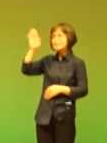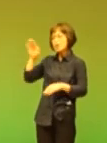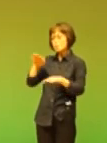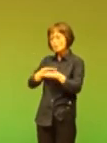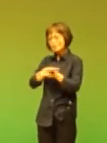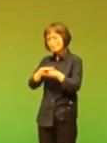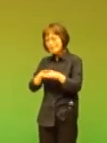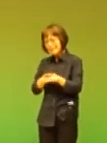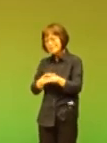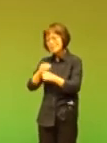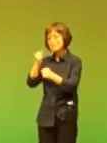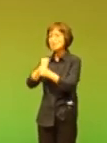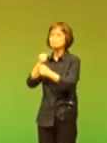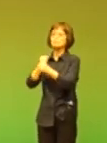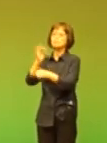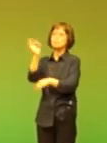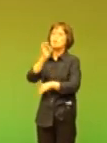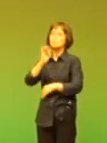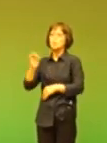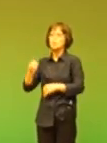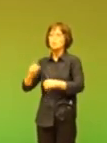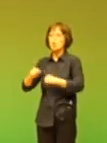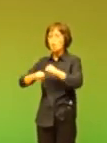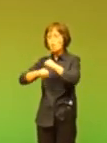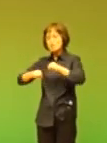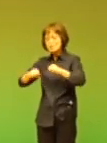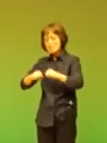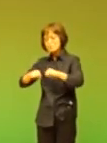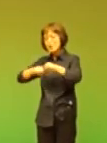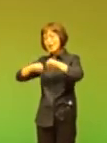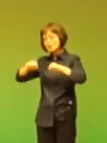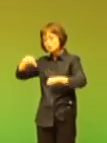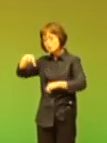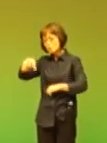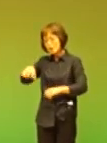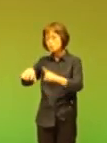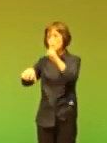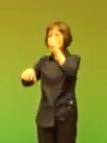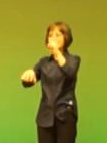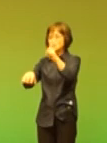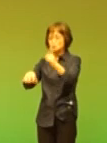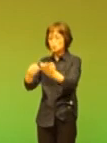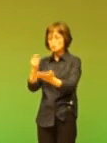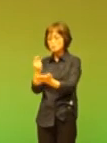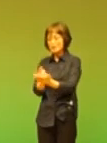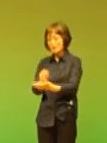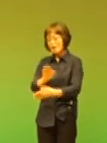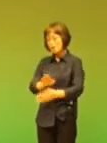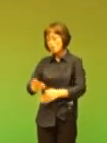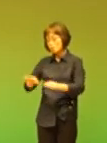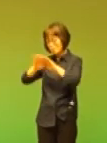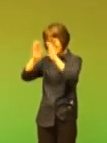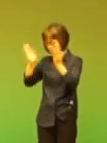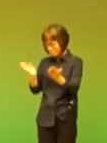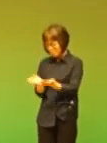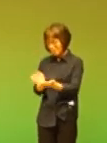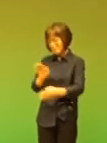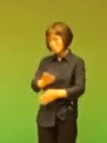life exists. Children, all children, deserve a full and